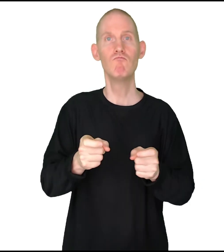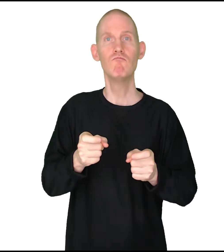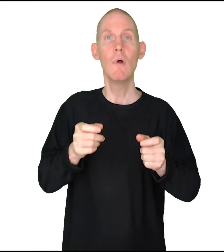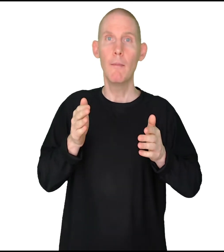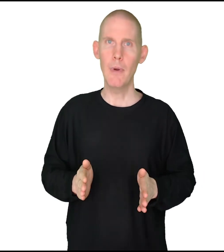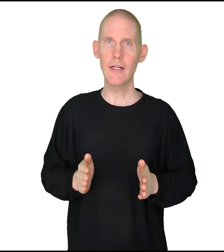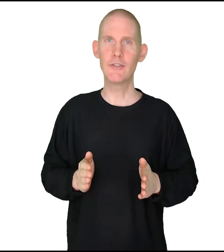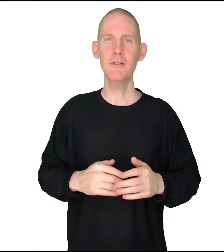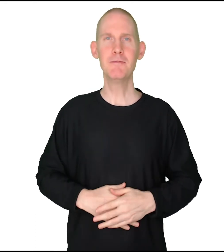Manager.